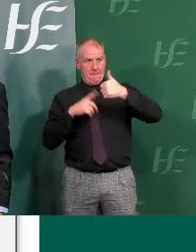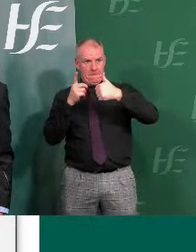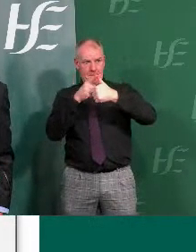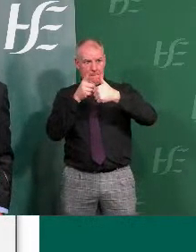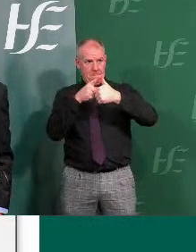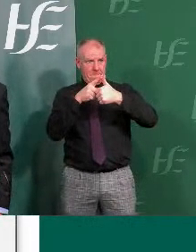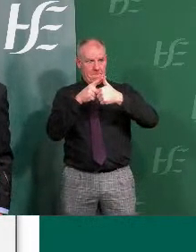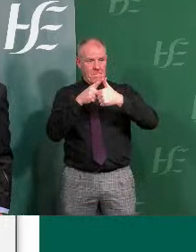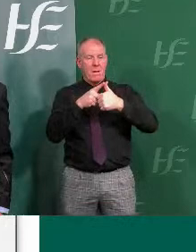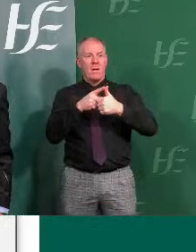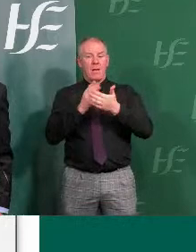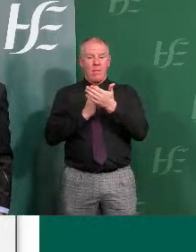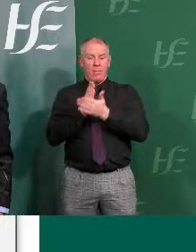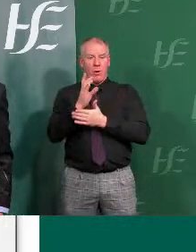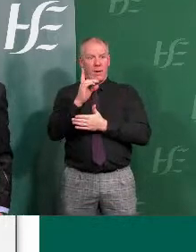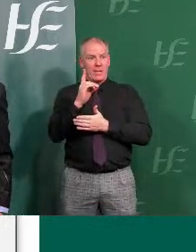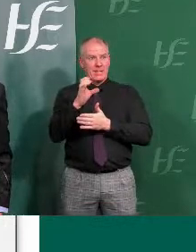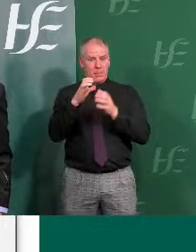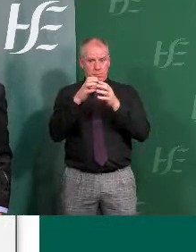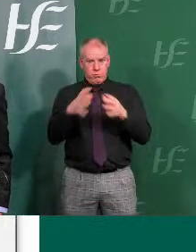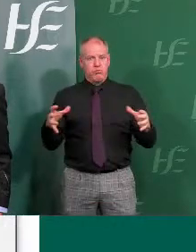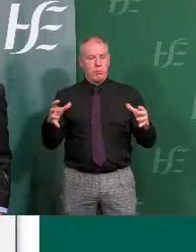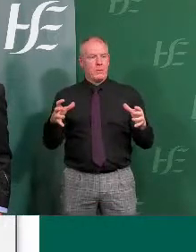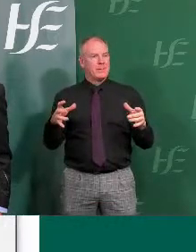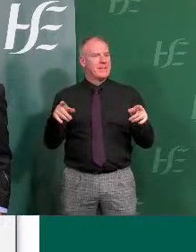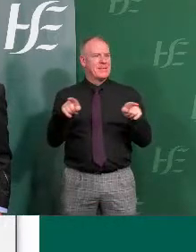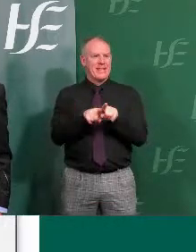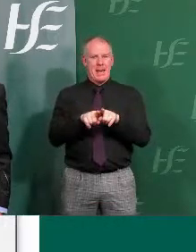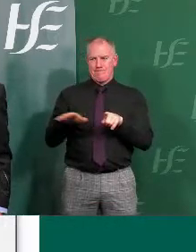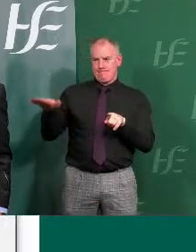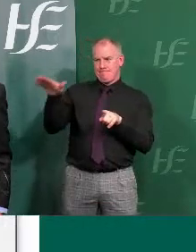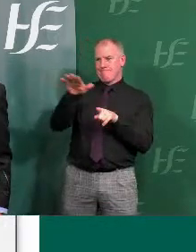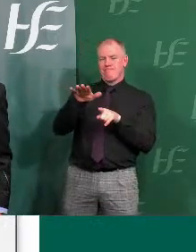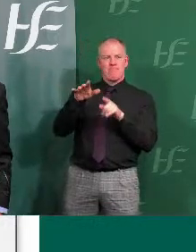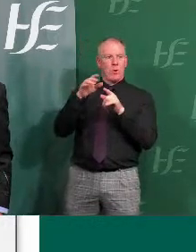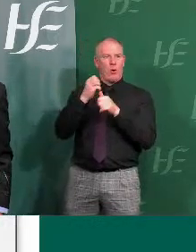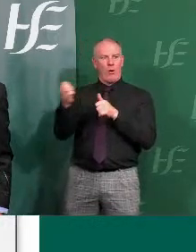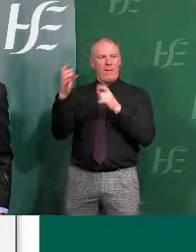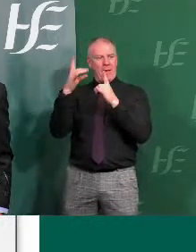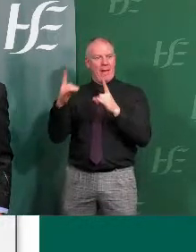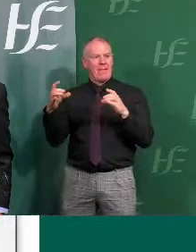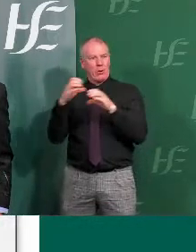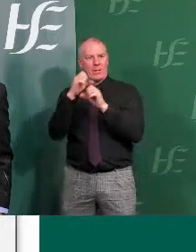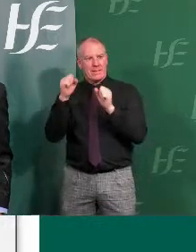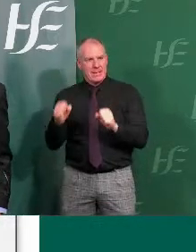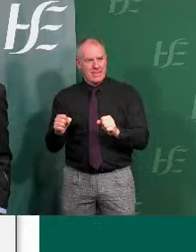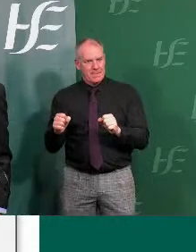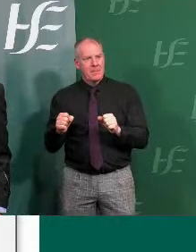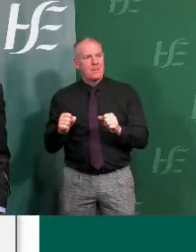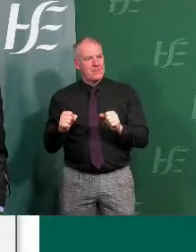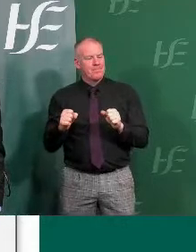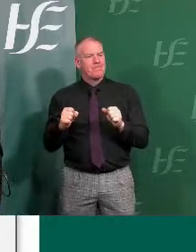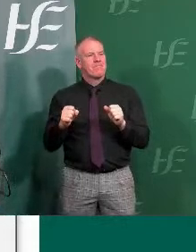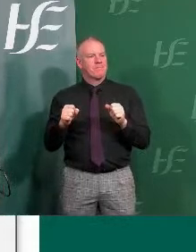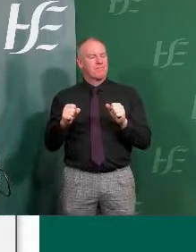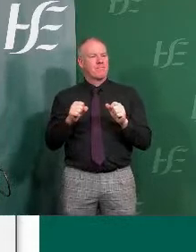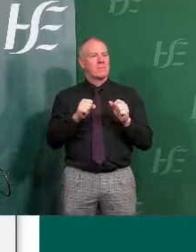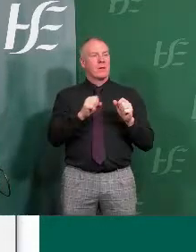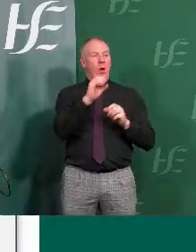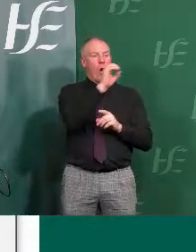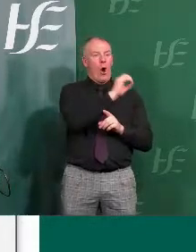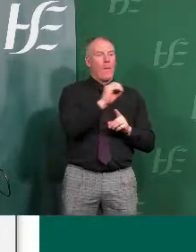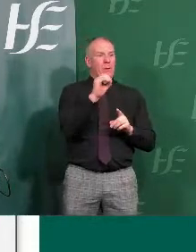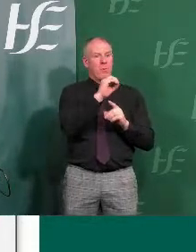rise throughout December, in line with what we're seeing through other healthcare systems. This rapidly displacing Delta to be well